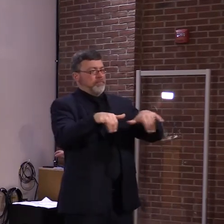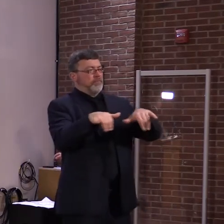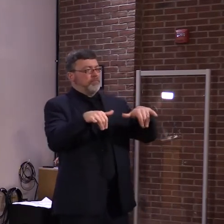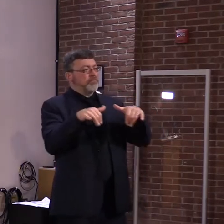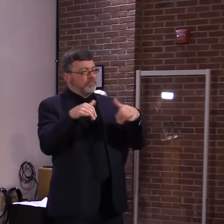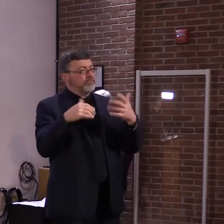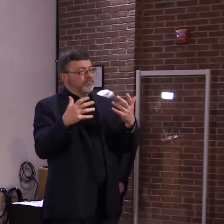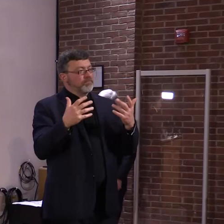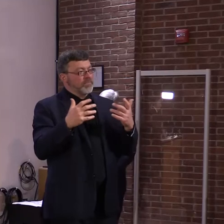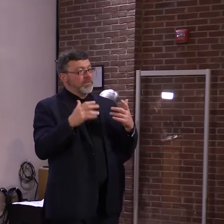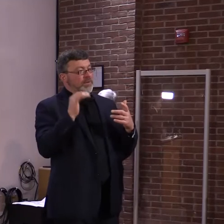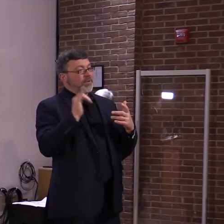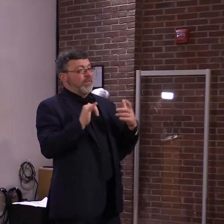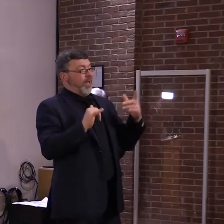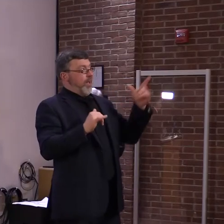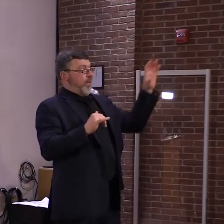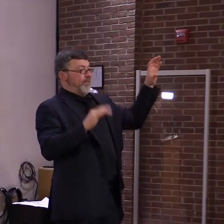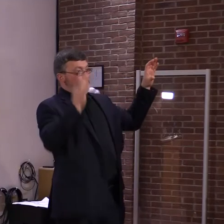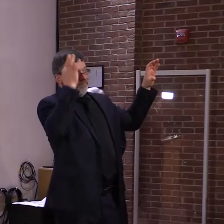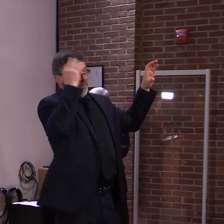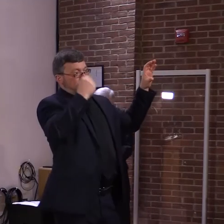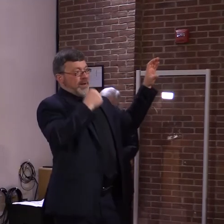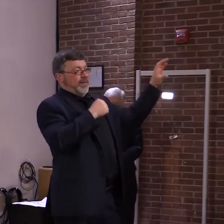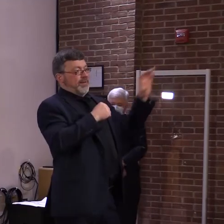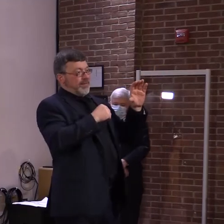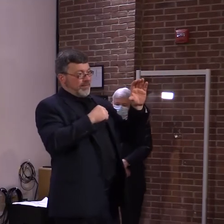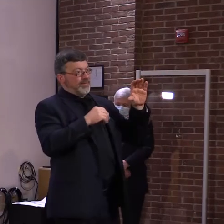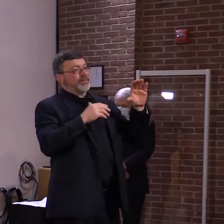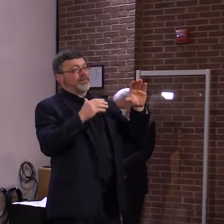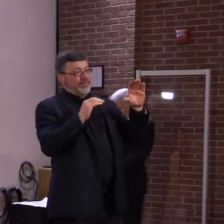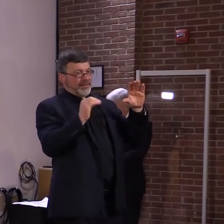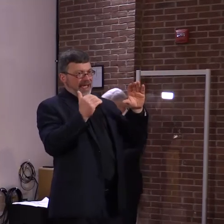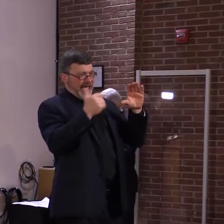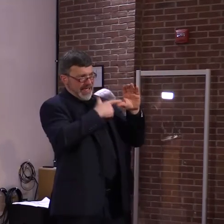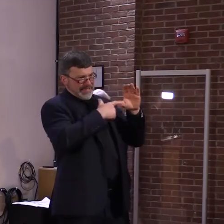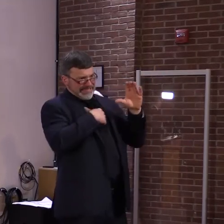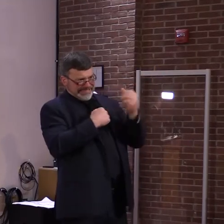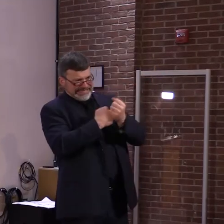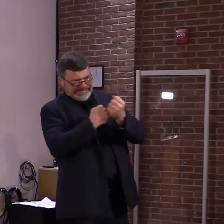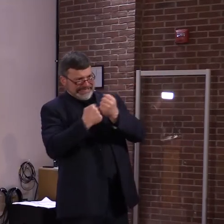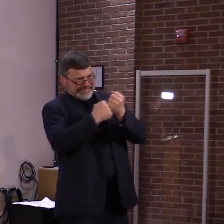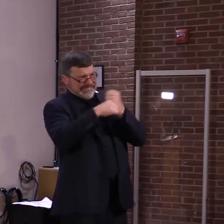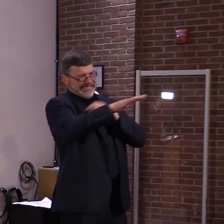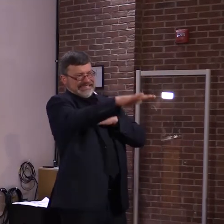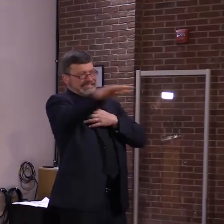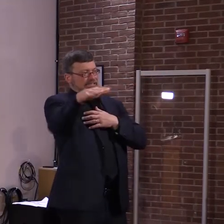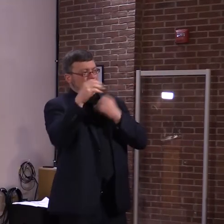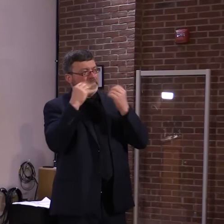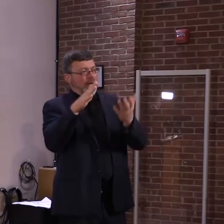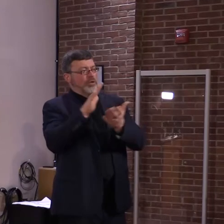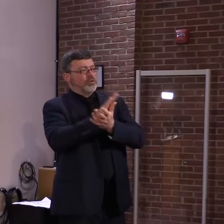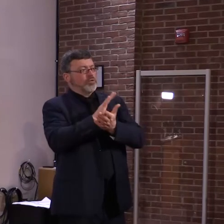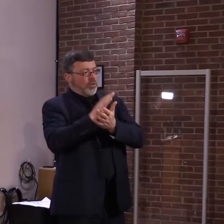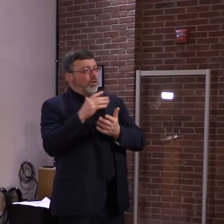hoping to utilize after school to the greatest extent possible, but it also is a requirement of our federal dollars that we endeavor to do